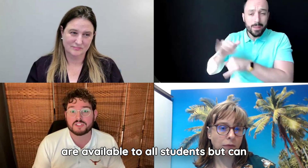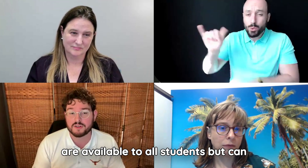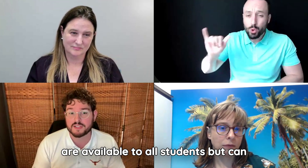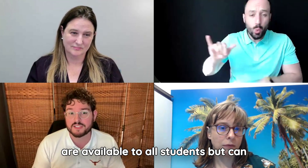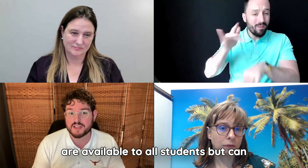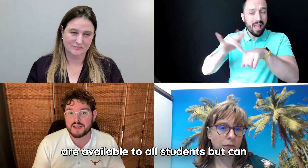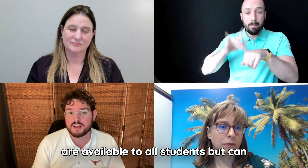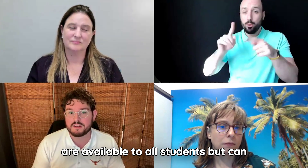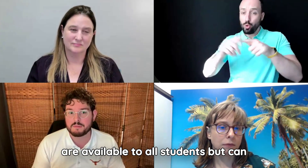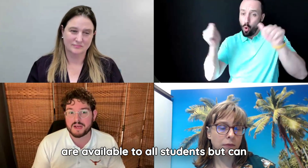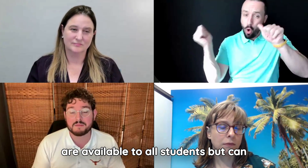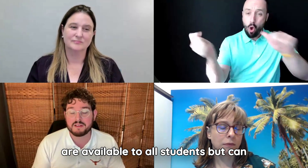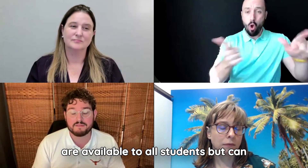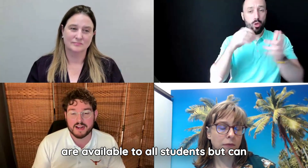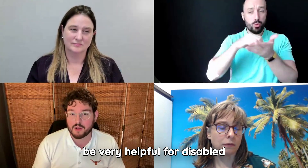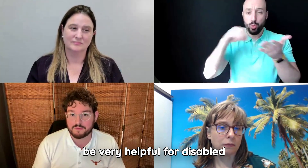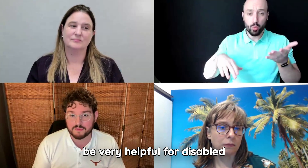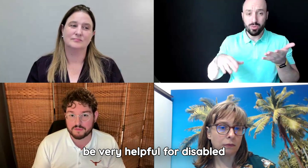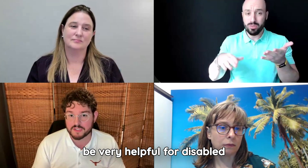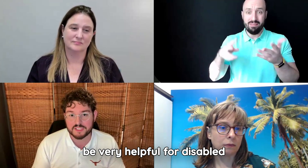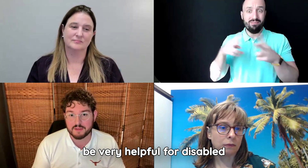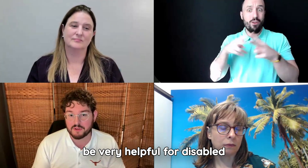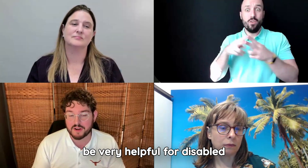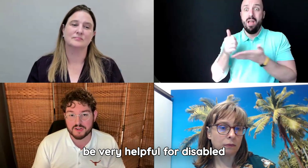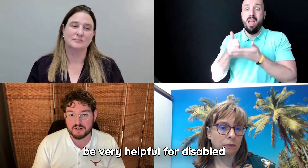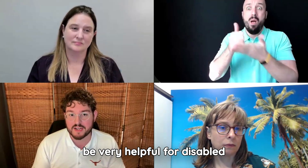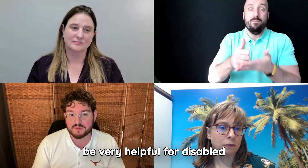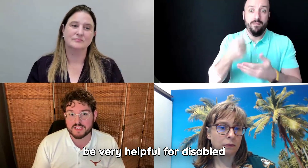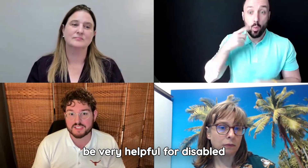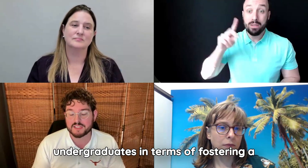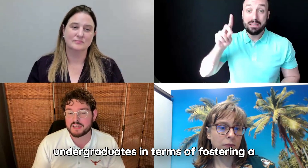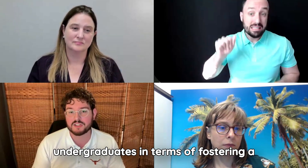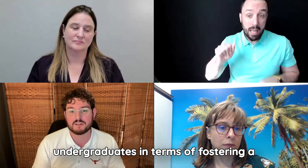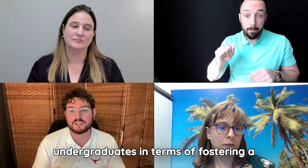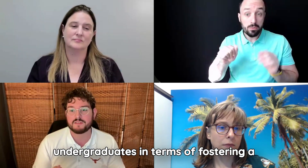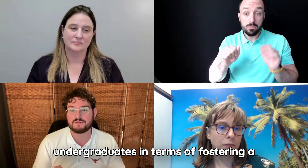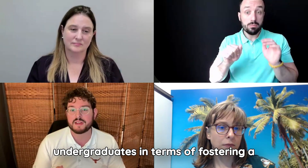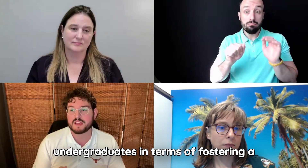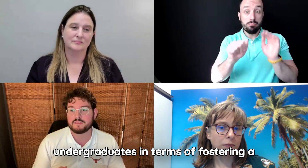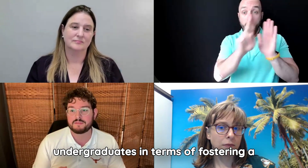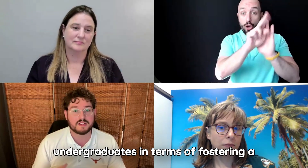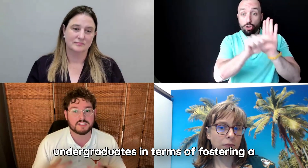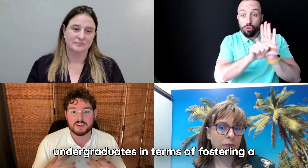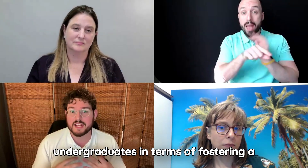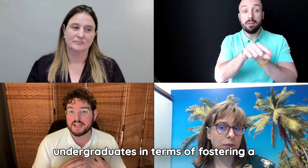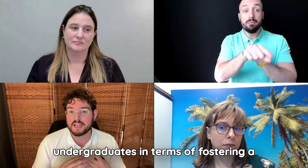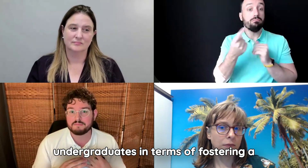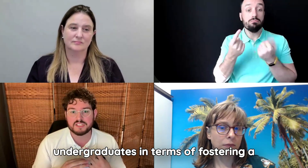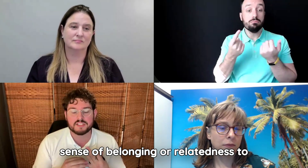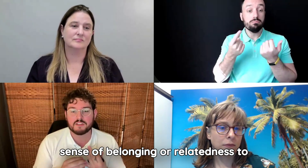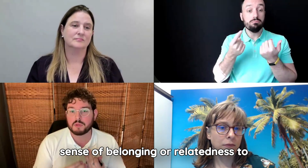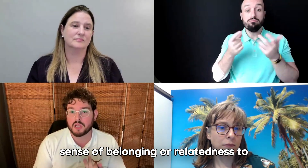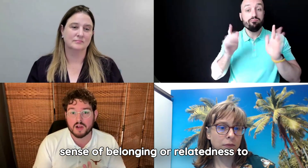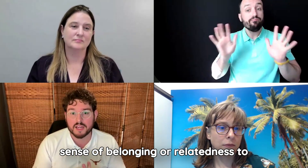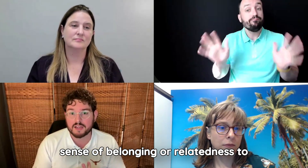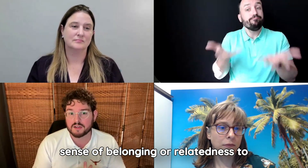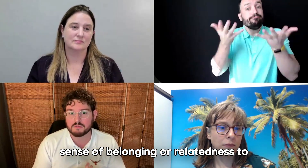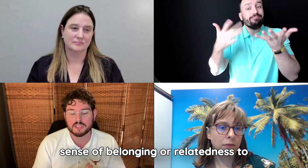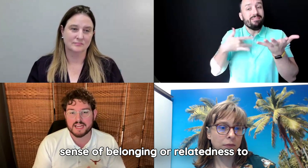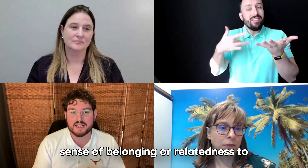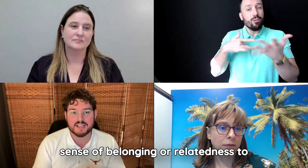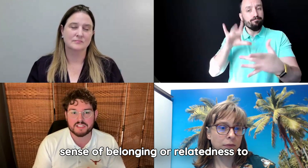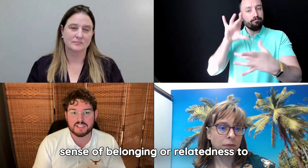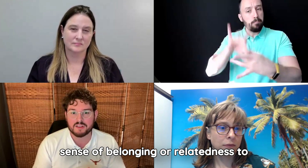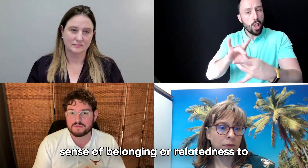to all students, but can be very helpful for disabled undergraduates in terms of fostering a sense of belonging